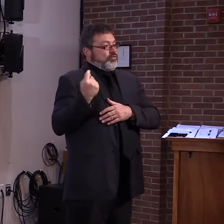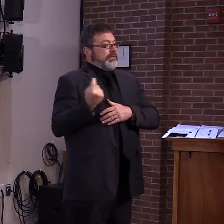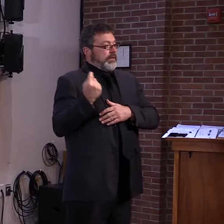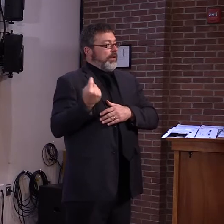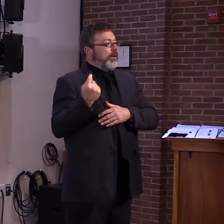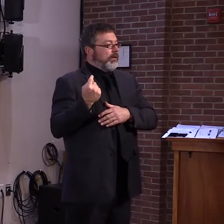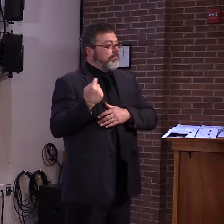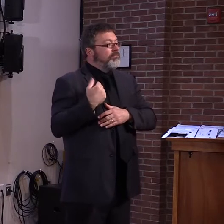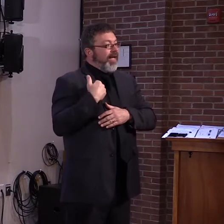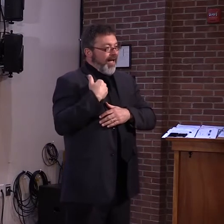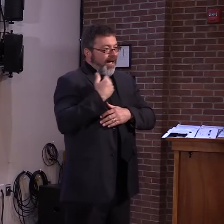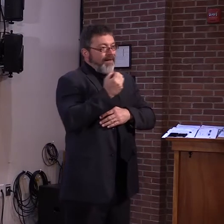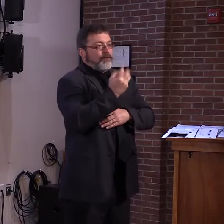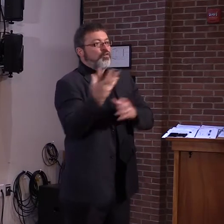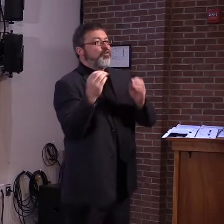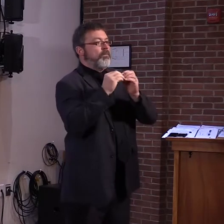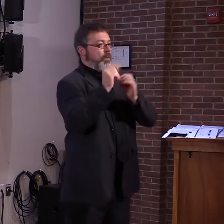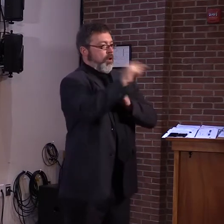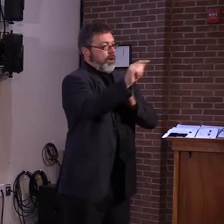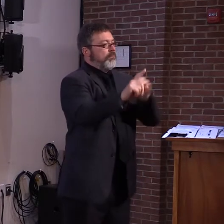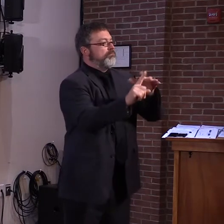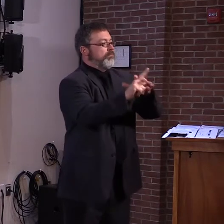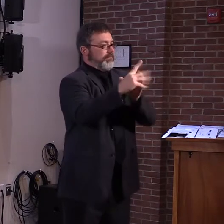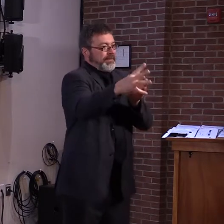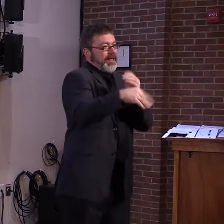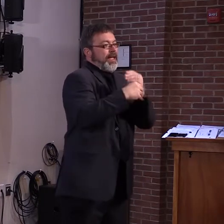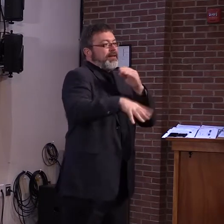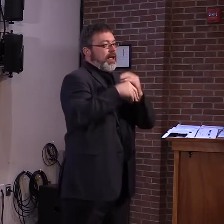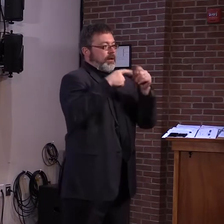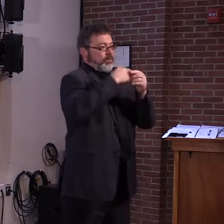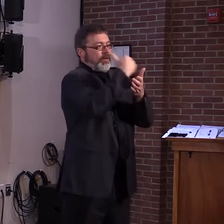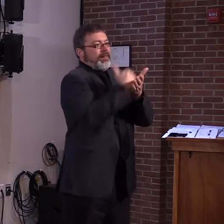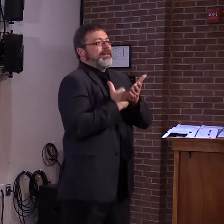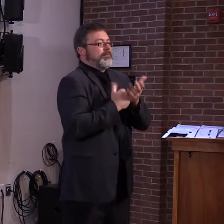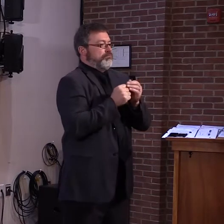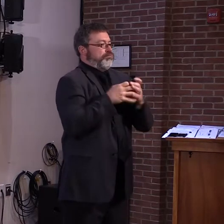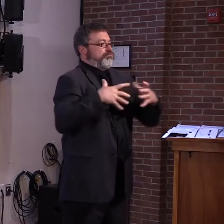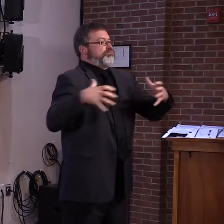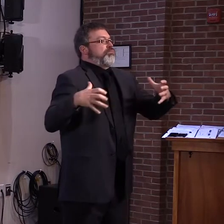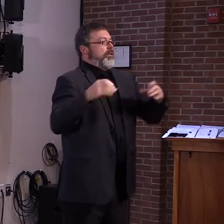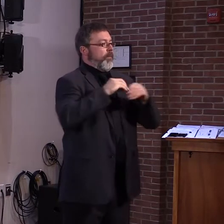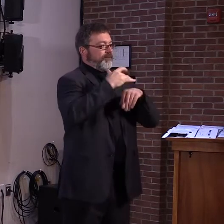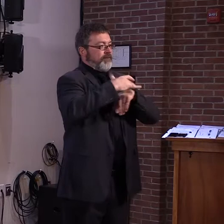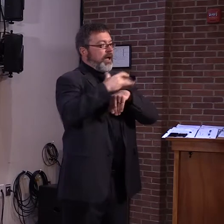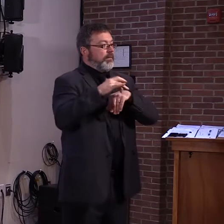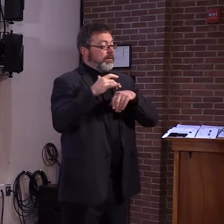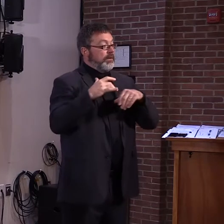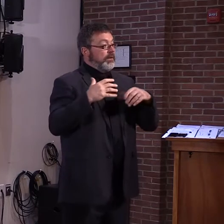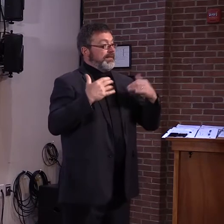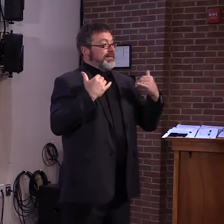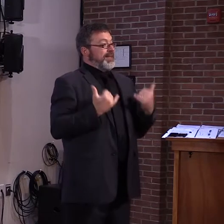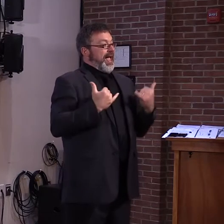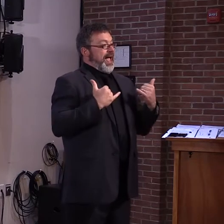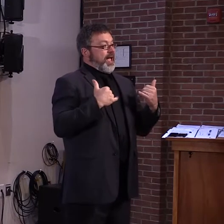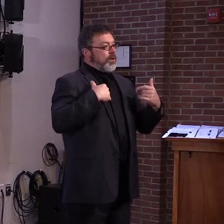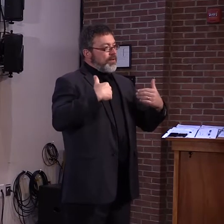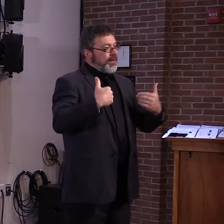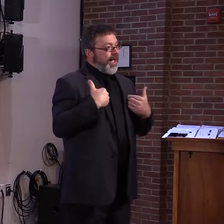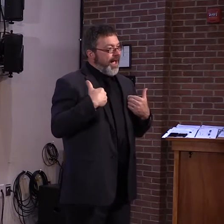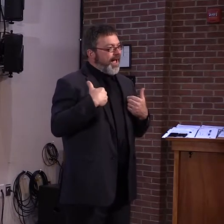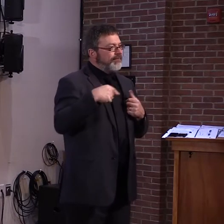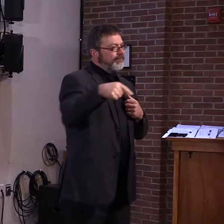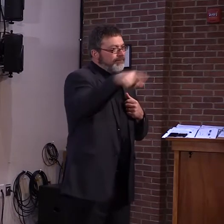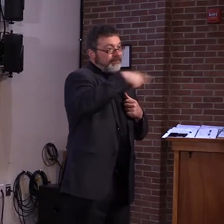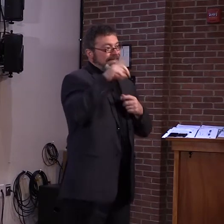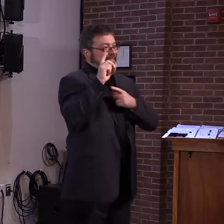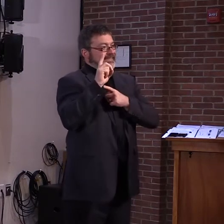forward to help meet the need. Vermont After School and DCF are reviewing those applications, and we are pleased to say that